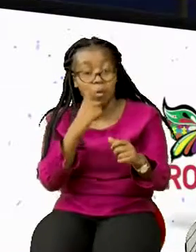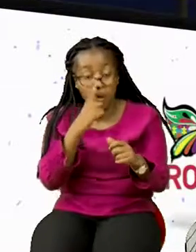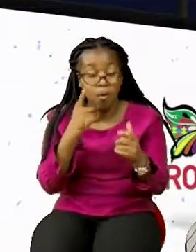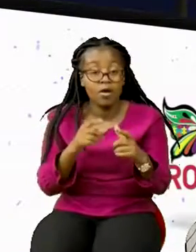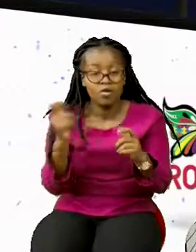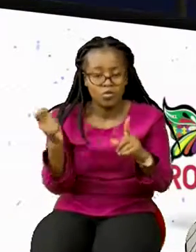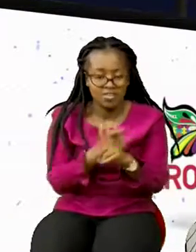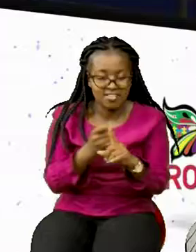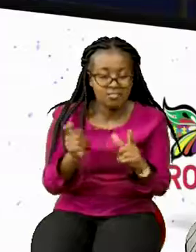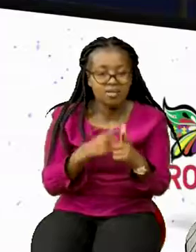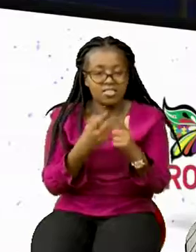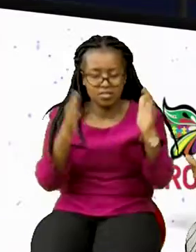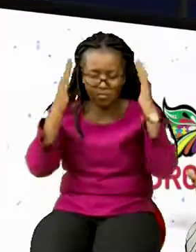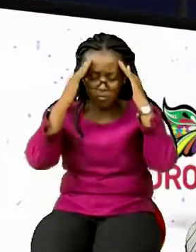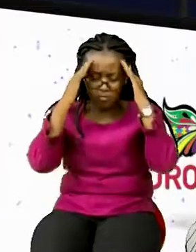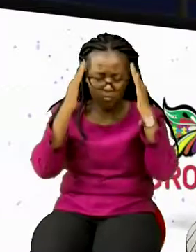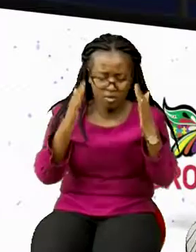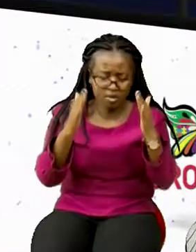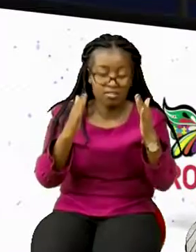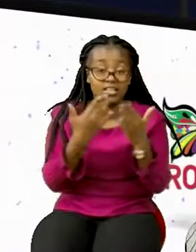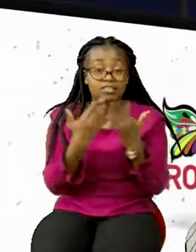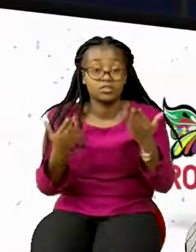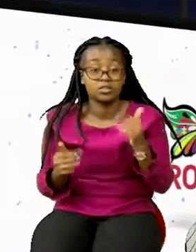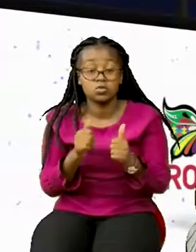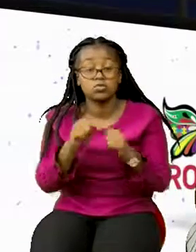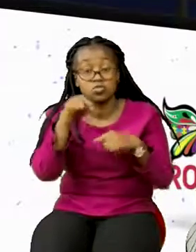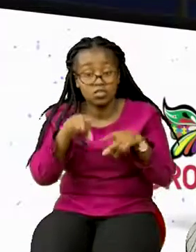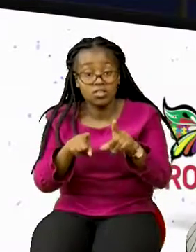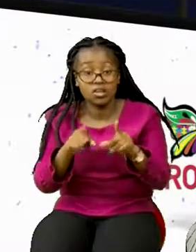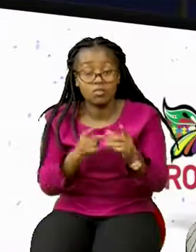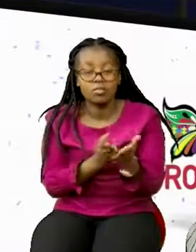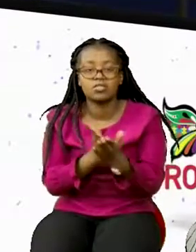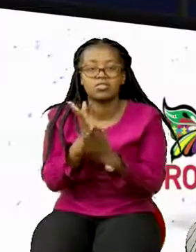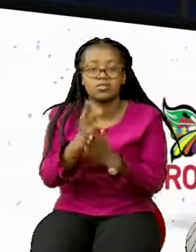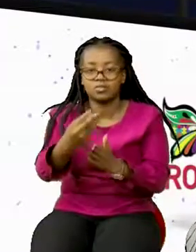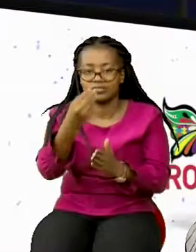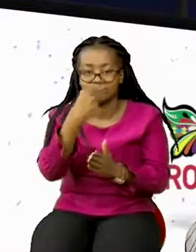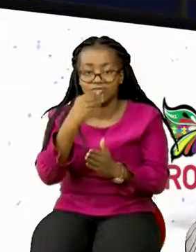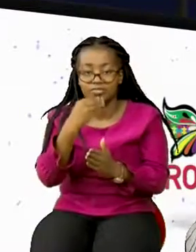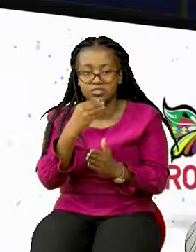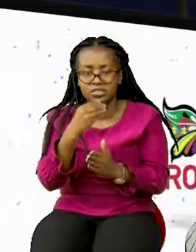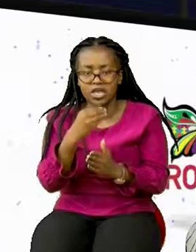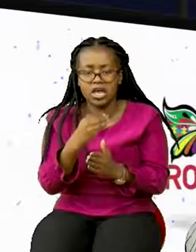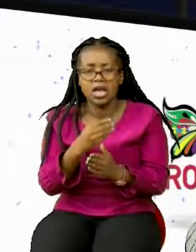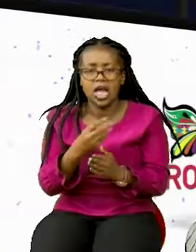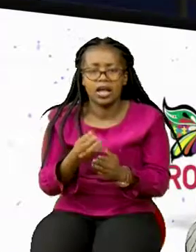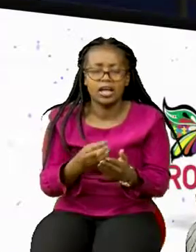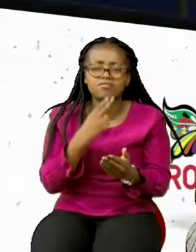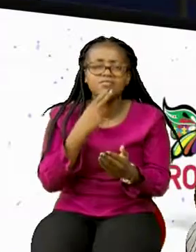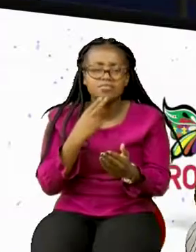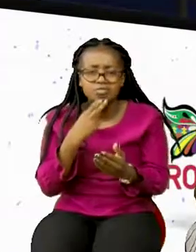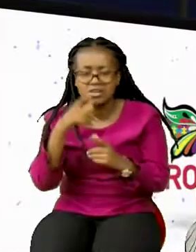will learn how to pay attention, be still. Something that you can also handle through nutrition. If you cut things like sugar,